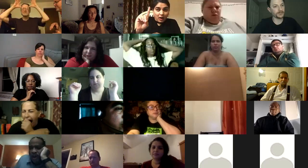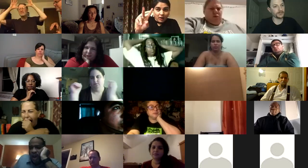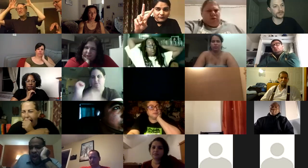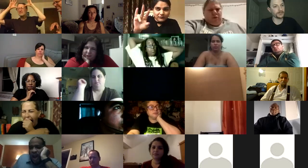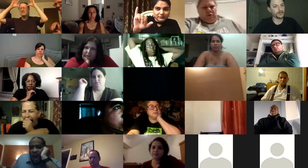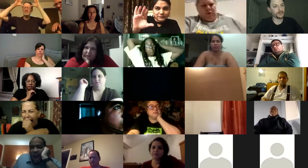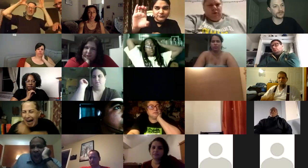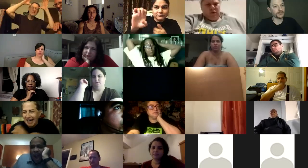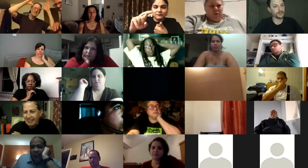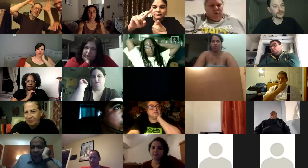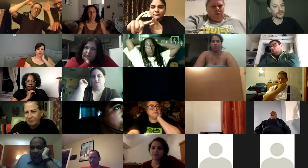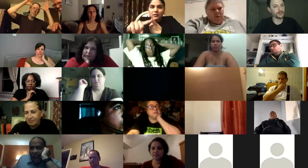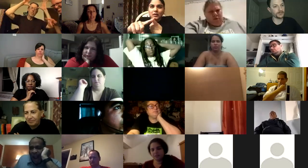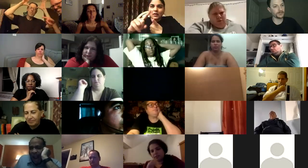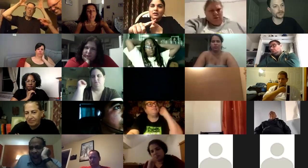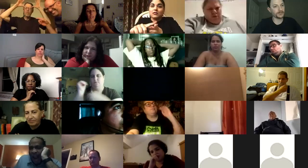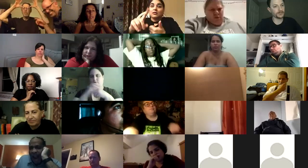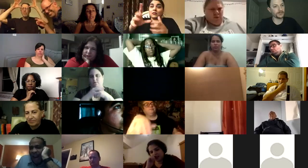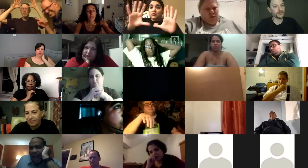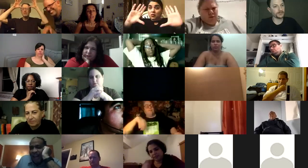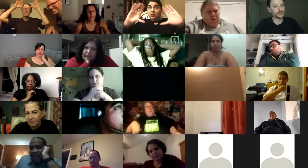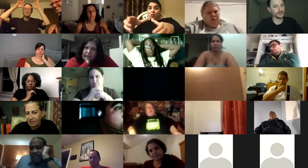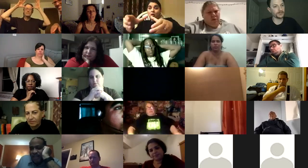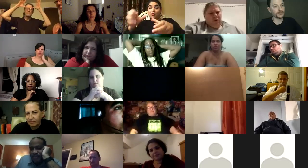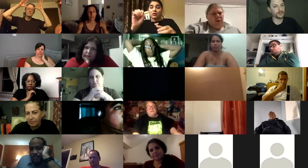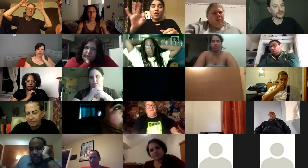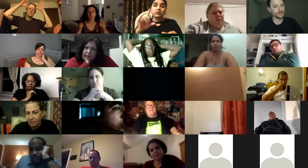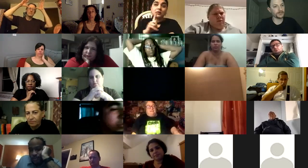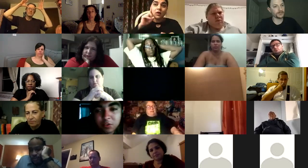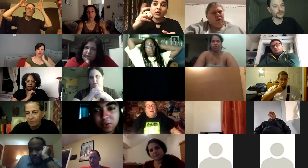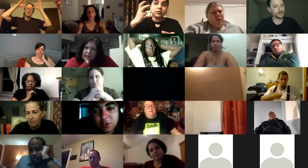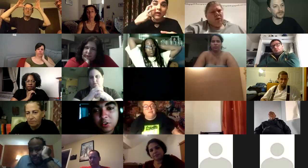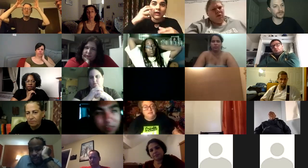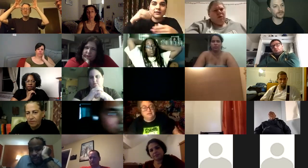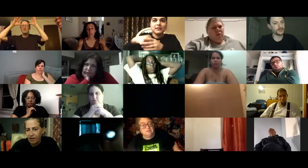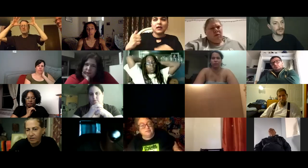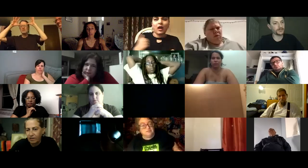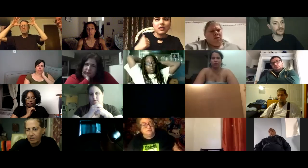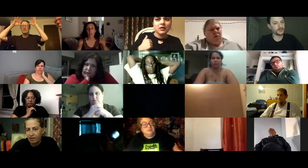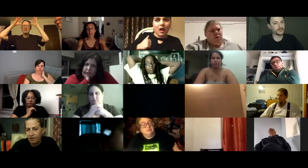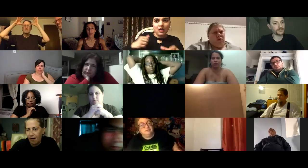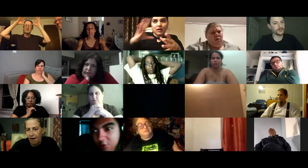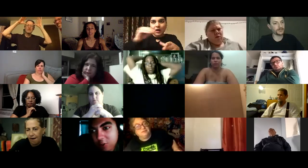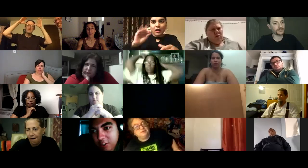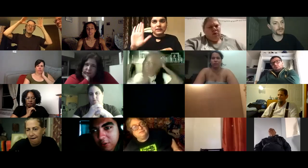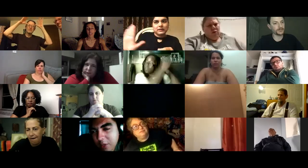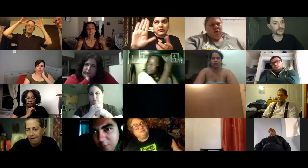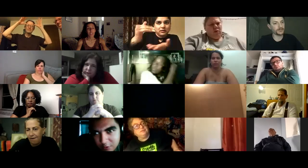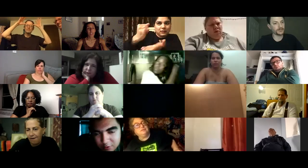I would say the only thing I can really offer would be having a group of deafblind people in